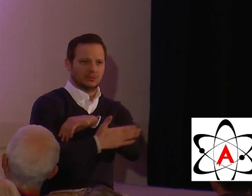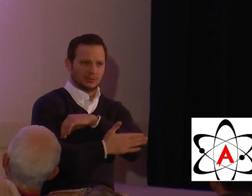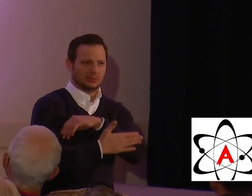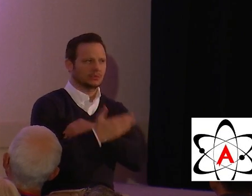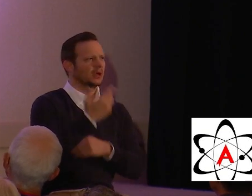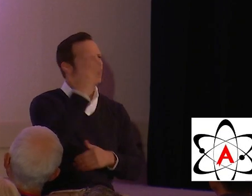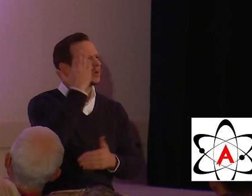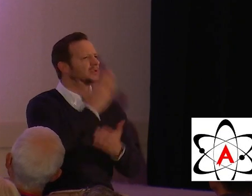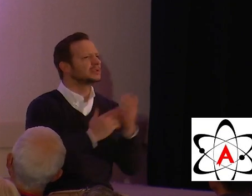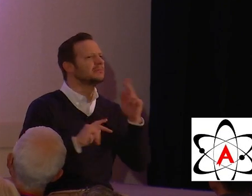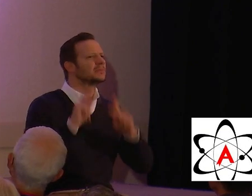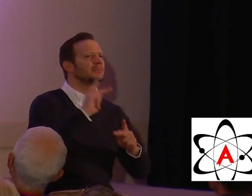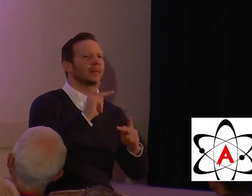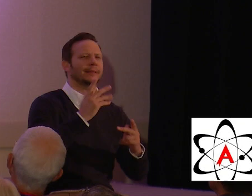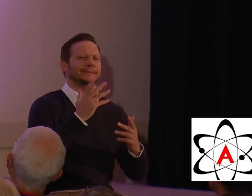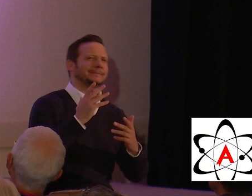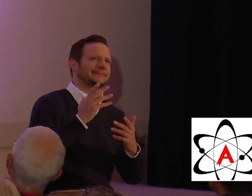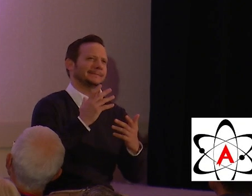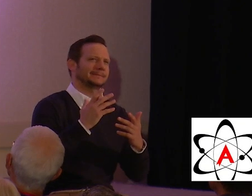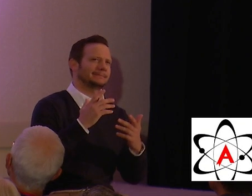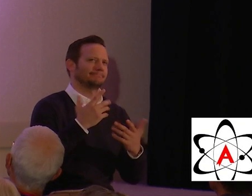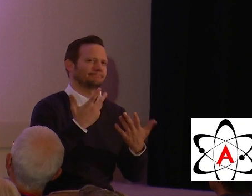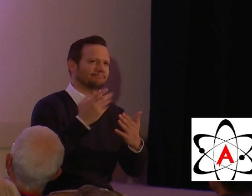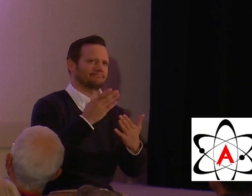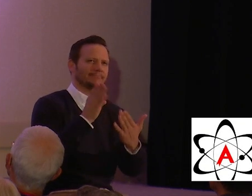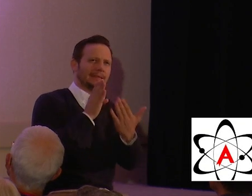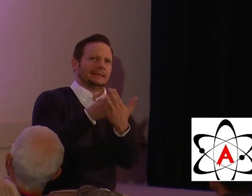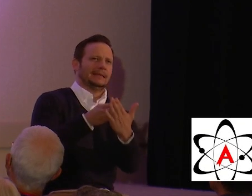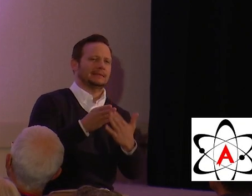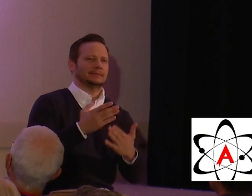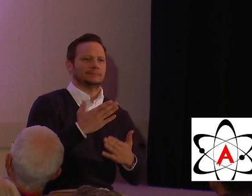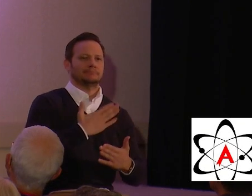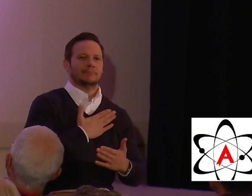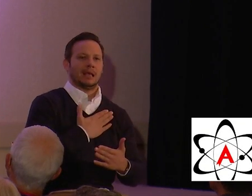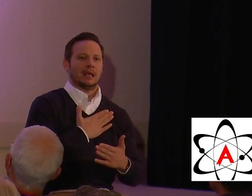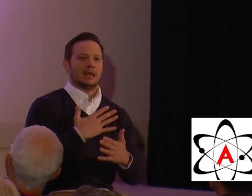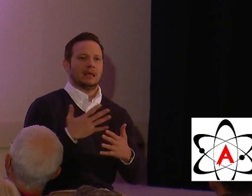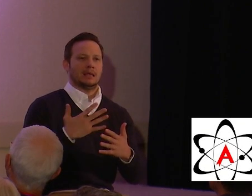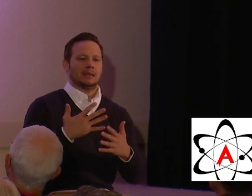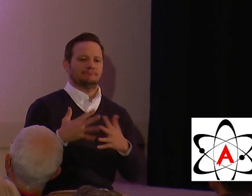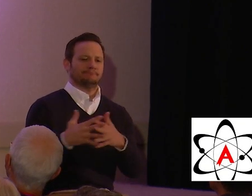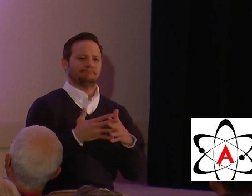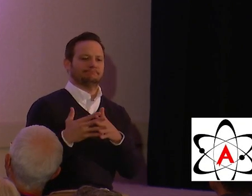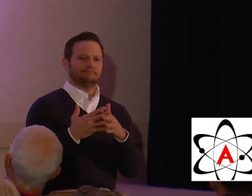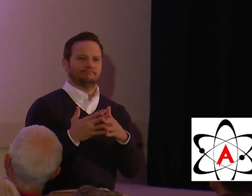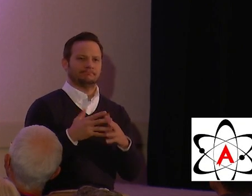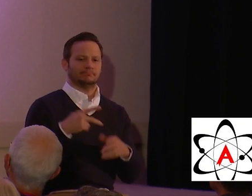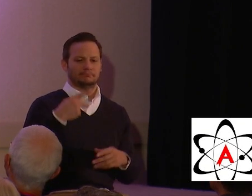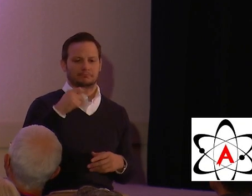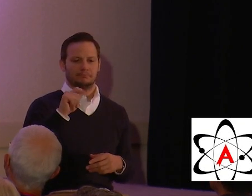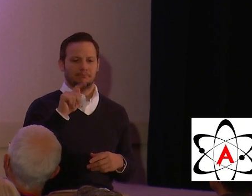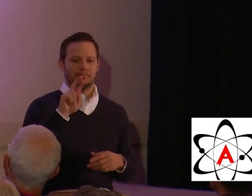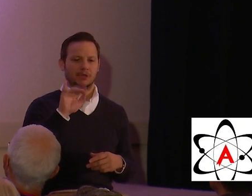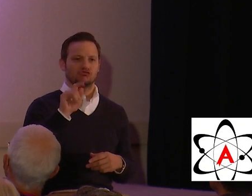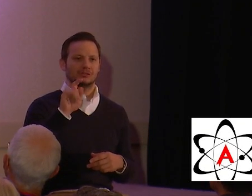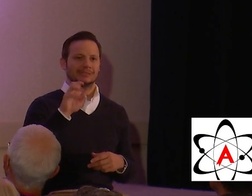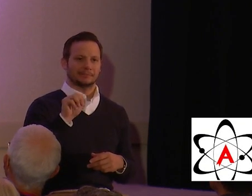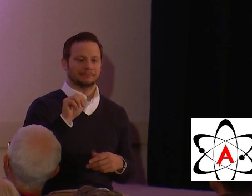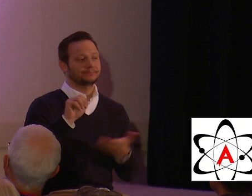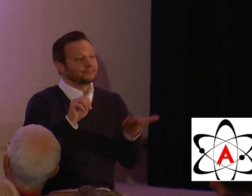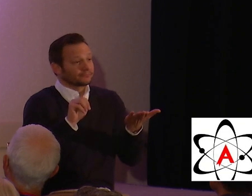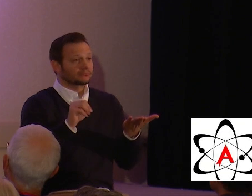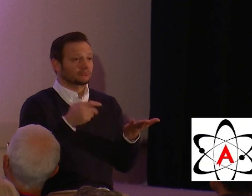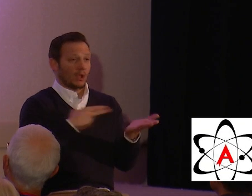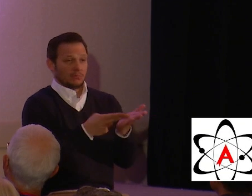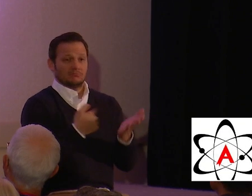are against my occasional patriotism talk, but I'm a patriot. I like America. I think it's a good place. And